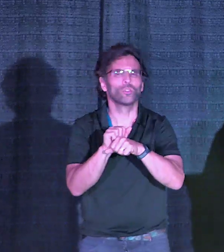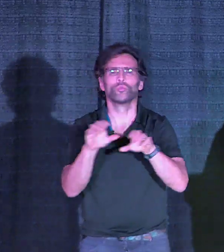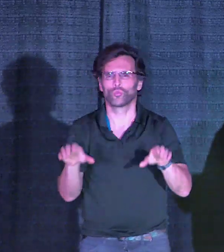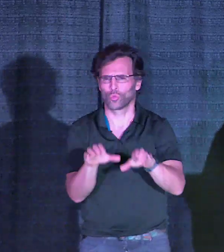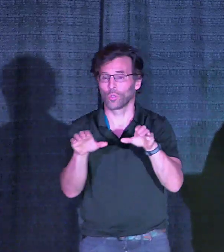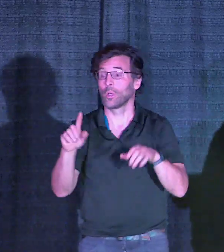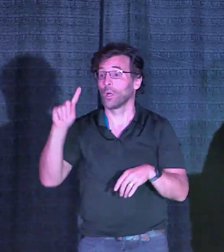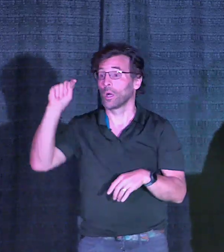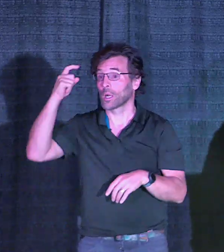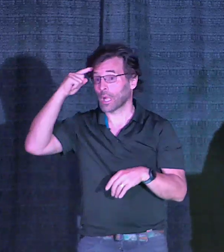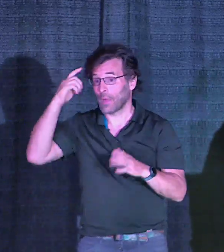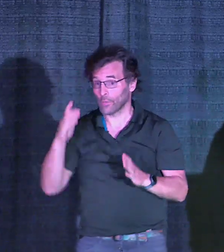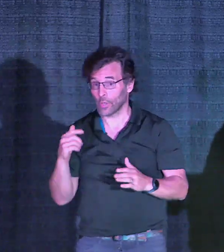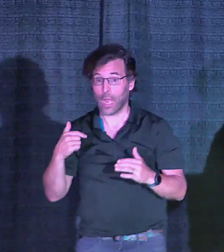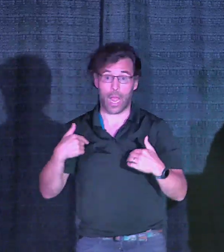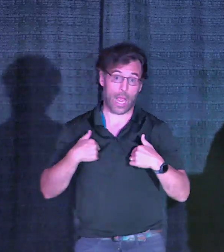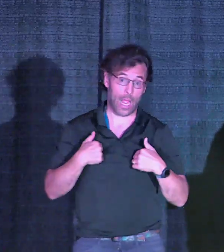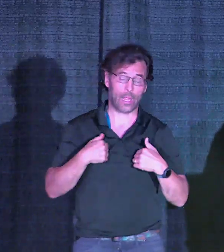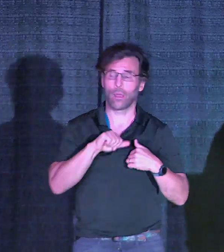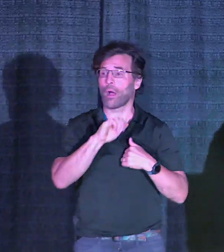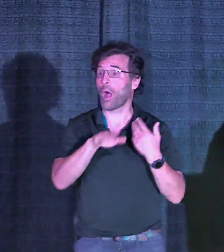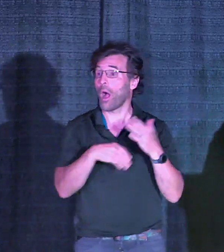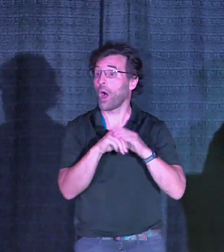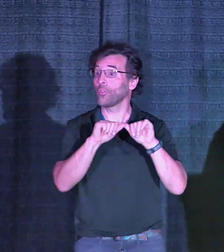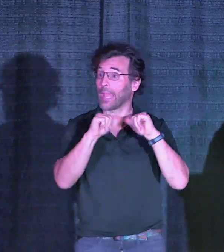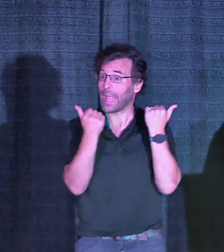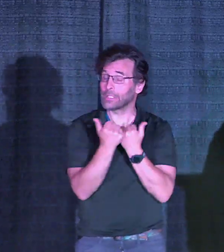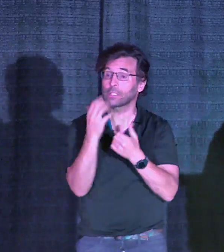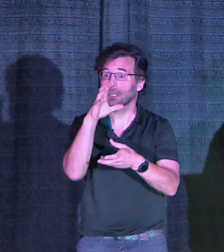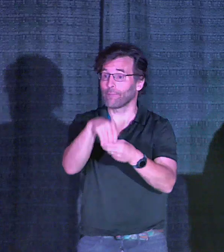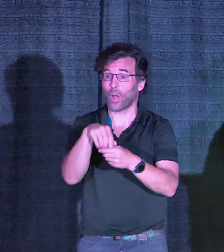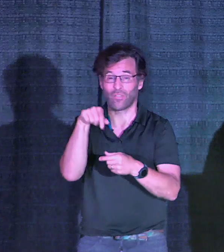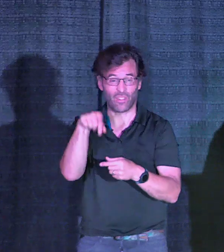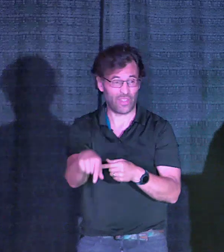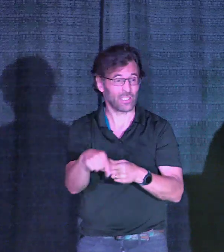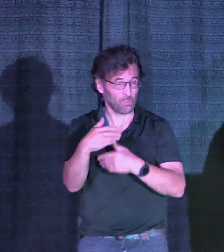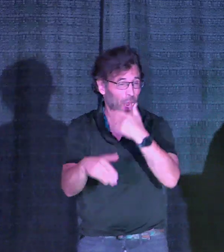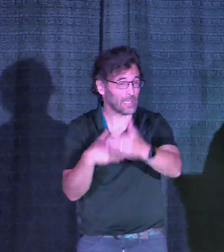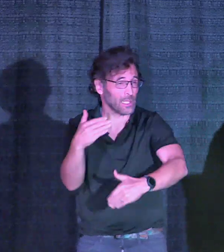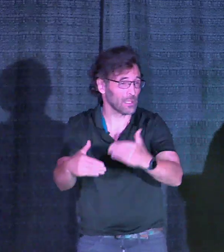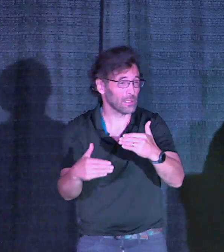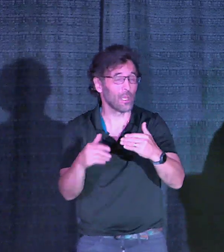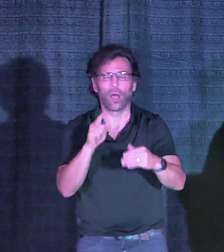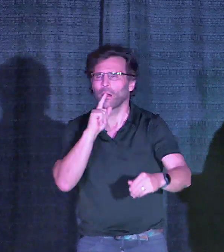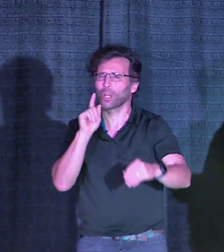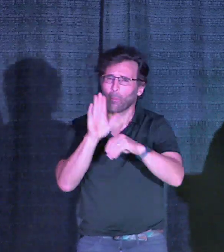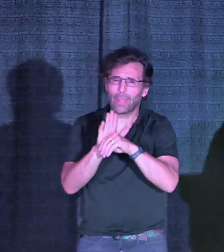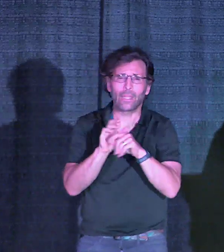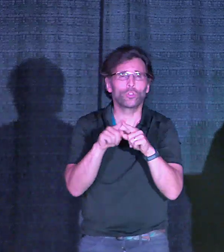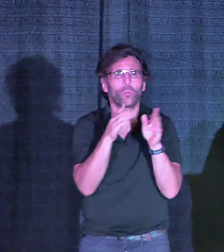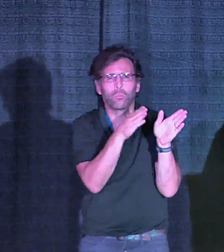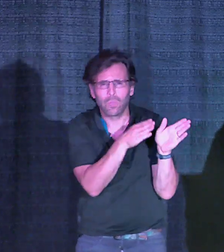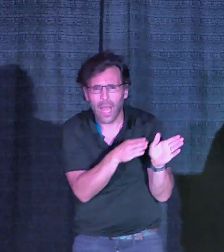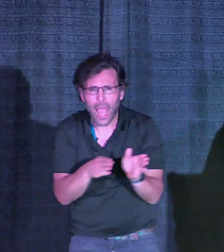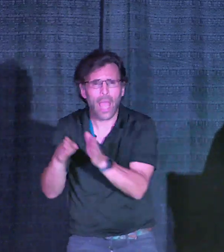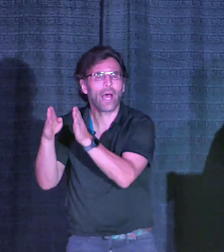and all of the agencies of the Interagency Council on Homelessness, are committed to a plan that will